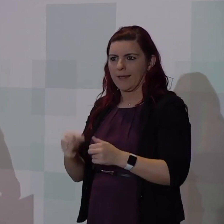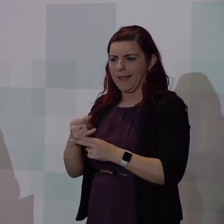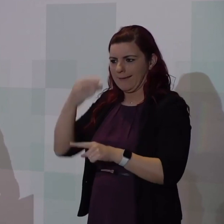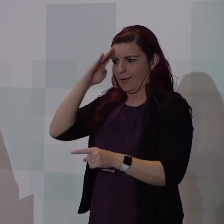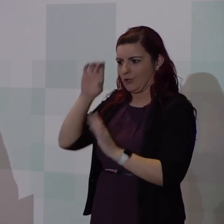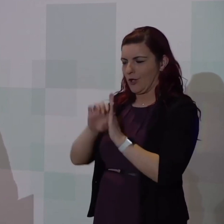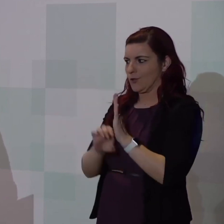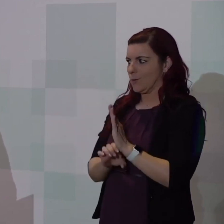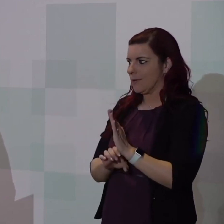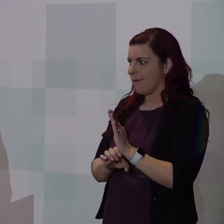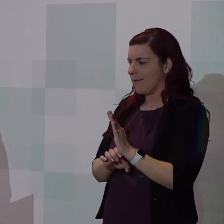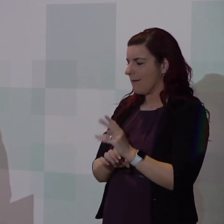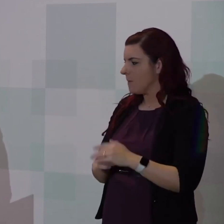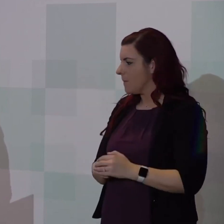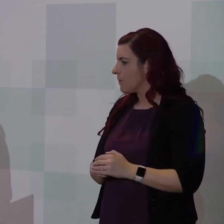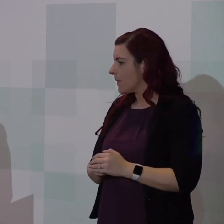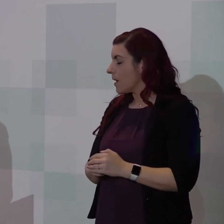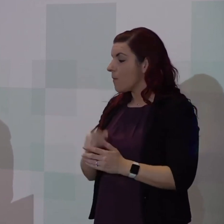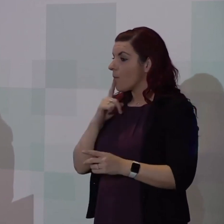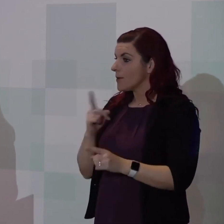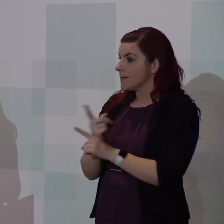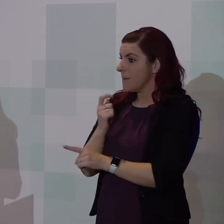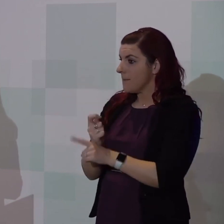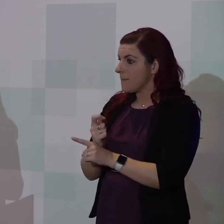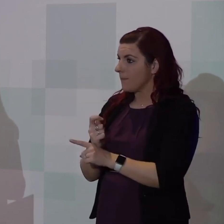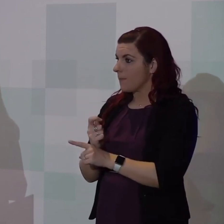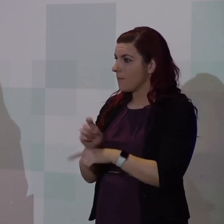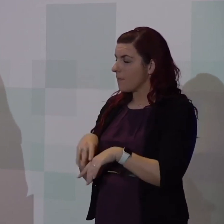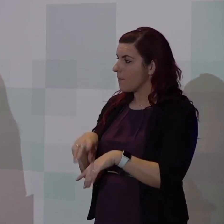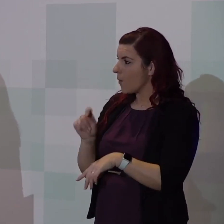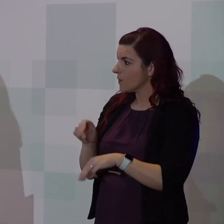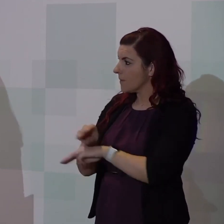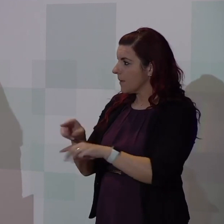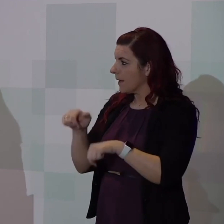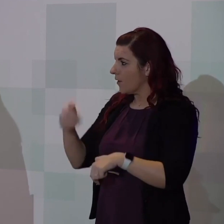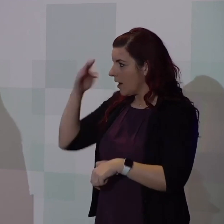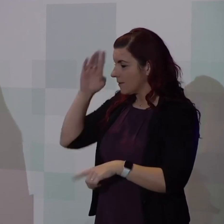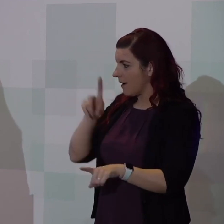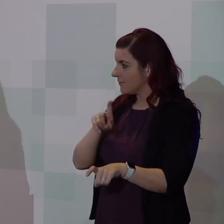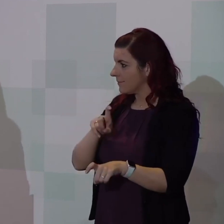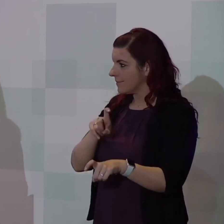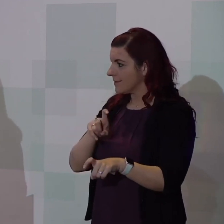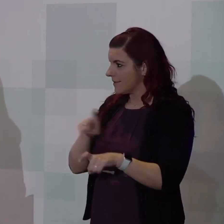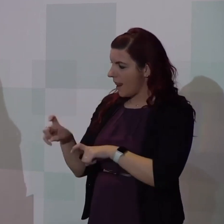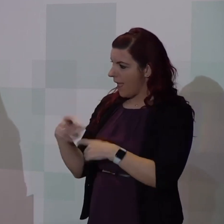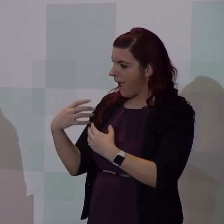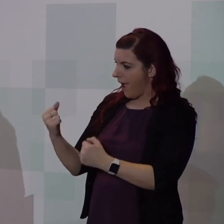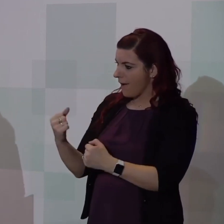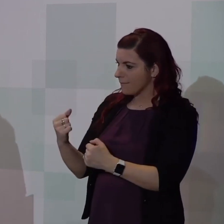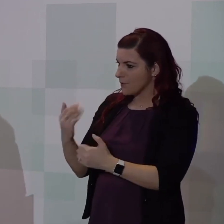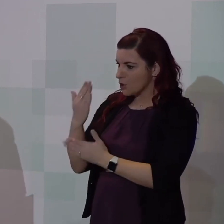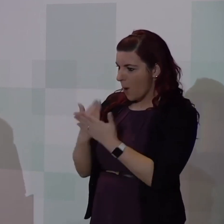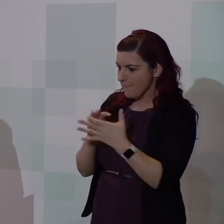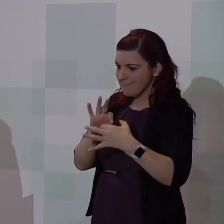Irish context. At the same time, most people in Ireland are still bound to family in some way or